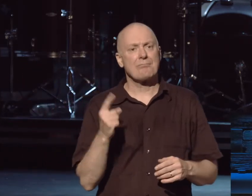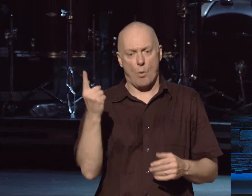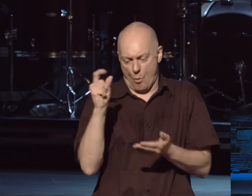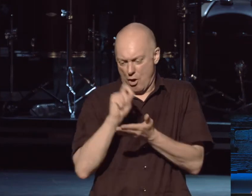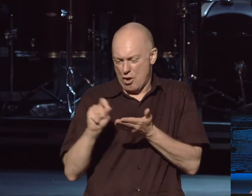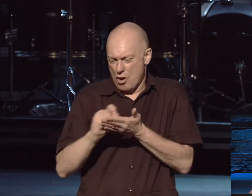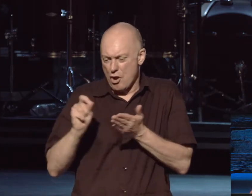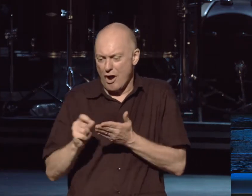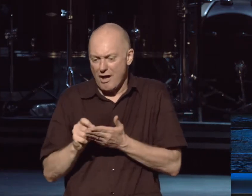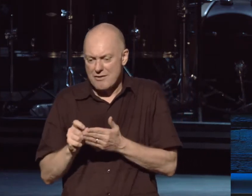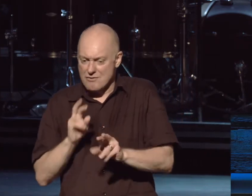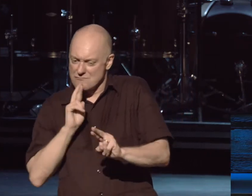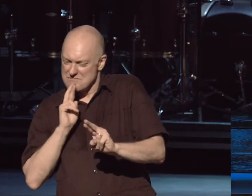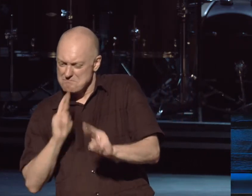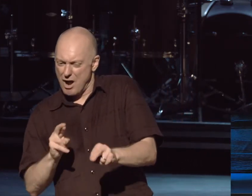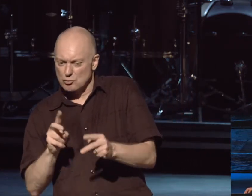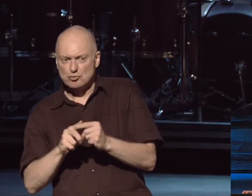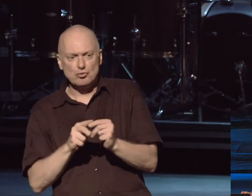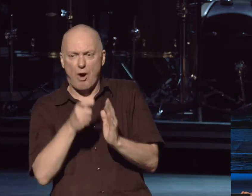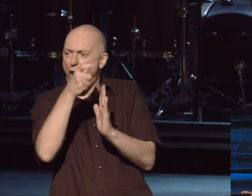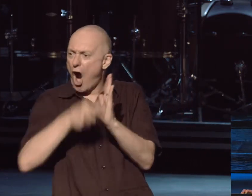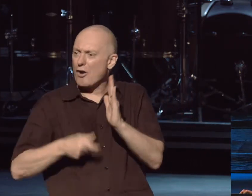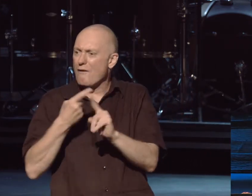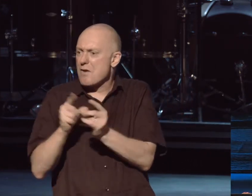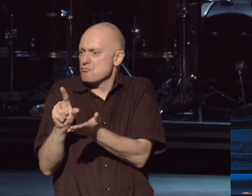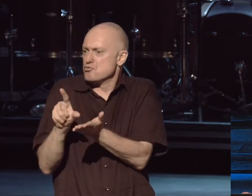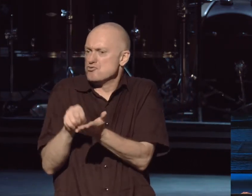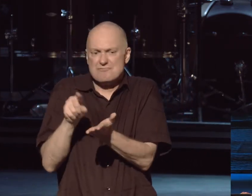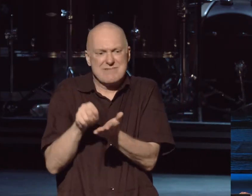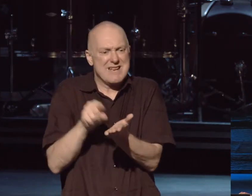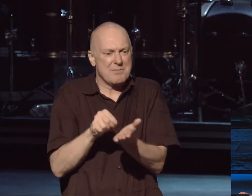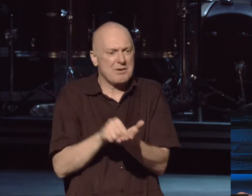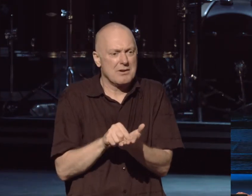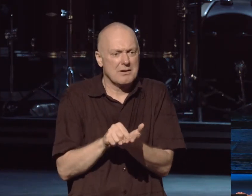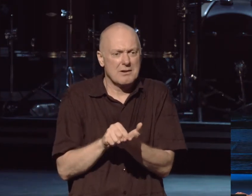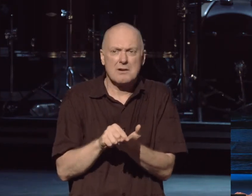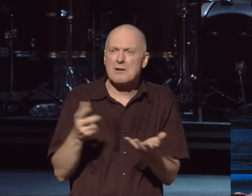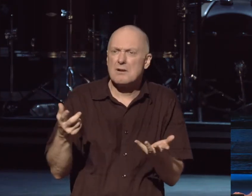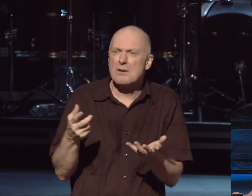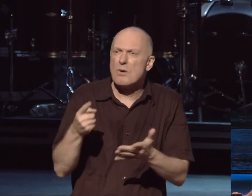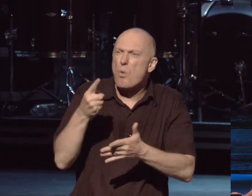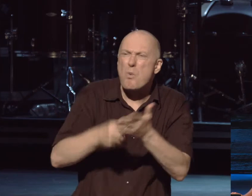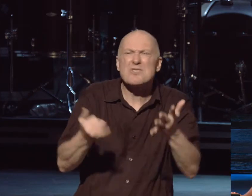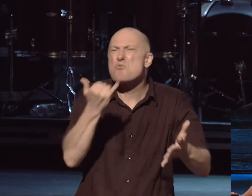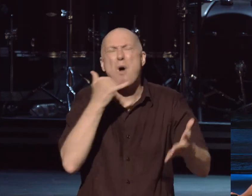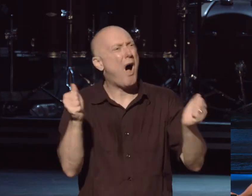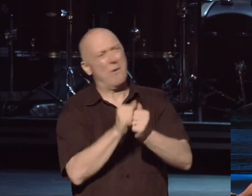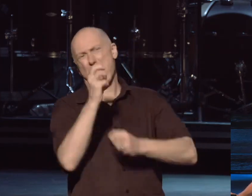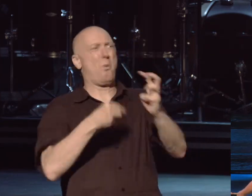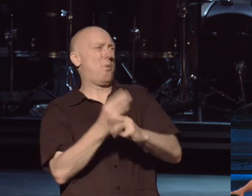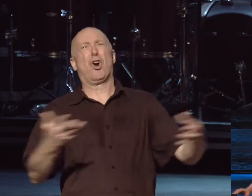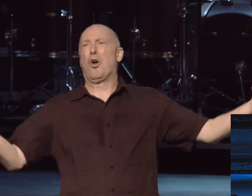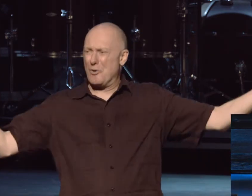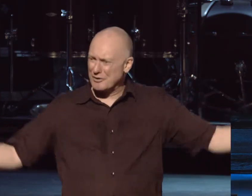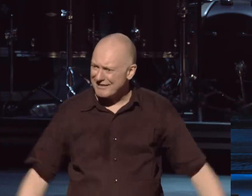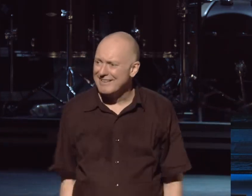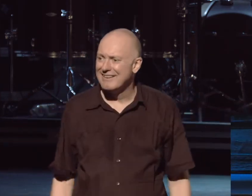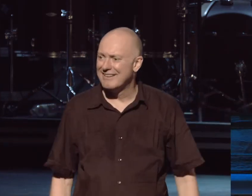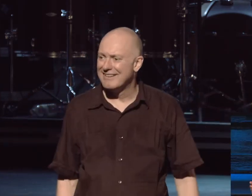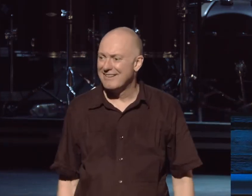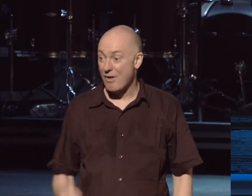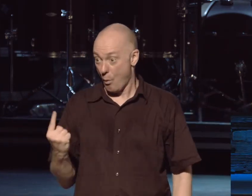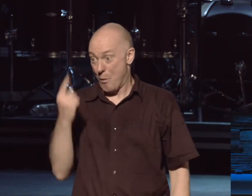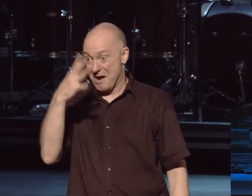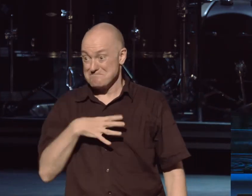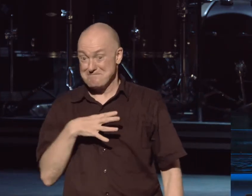to an article from a newspaper that was asking the question, what's wrong with the world today? And G.K. Chesterton, he was